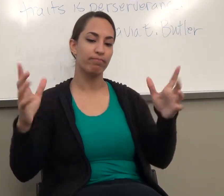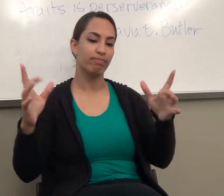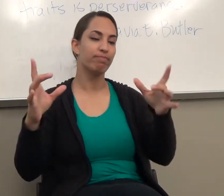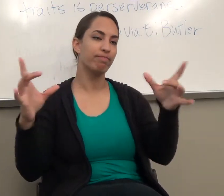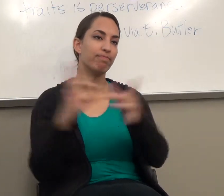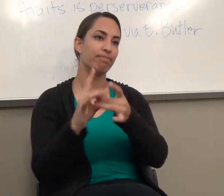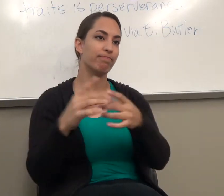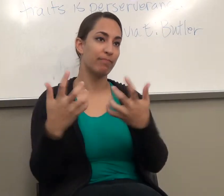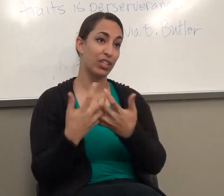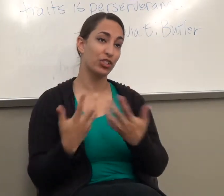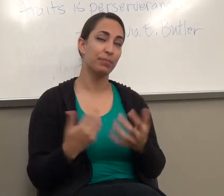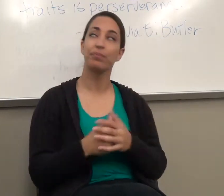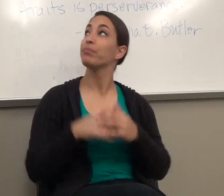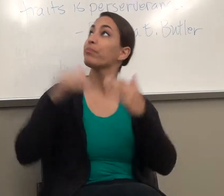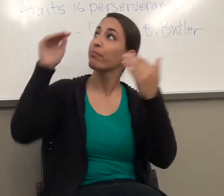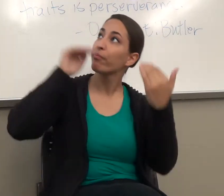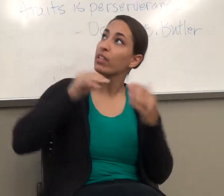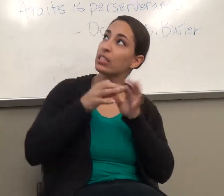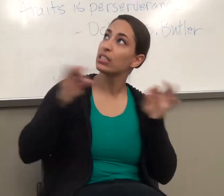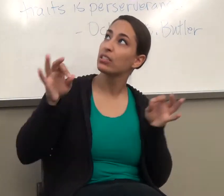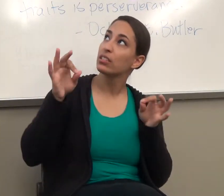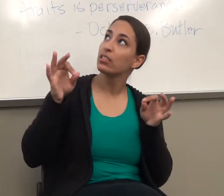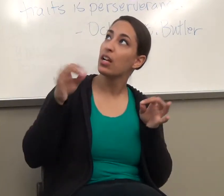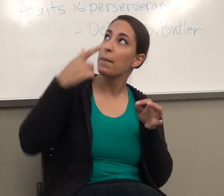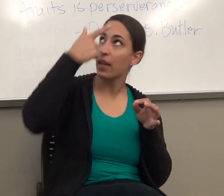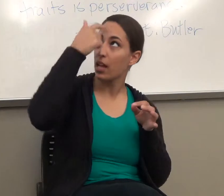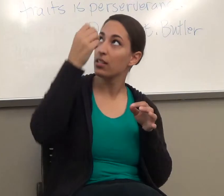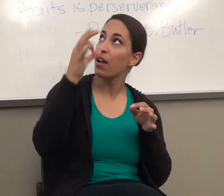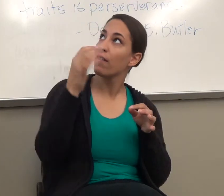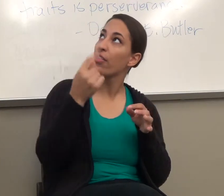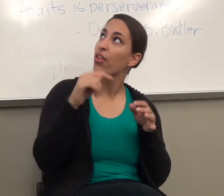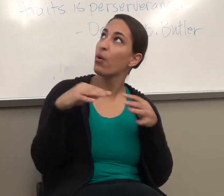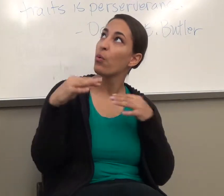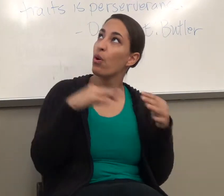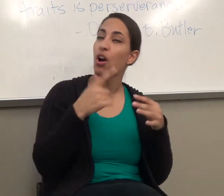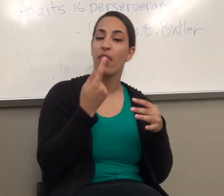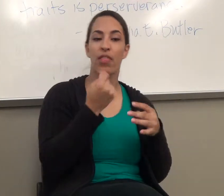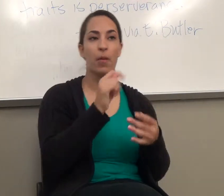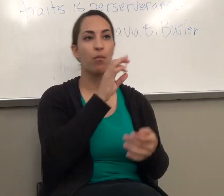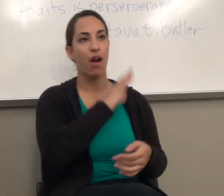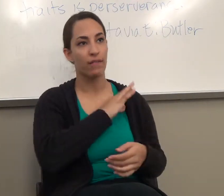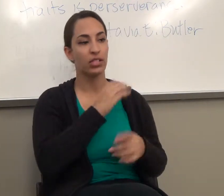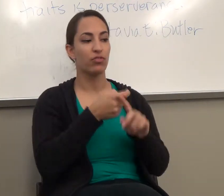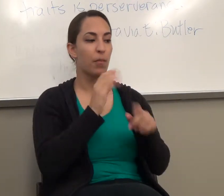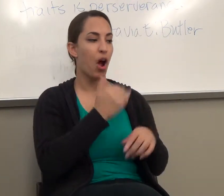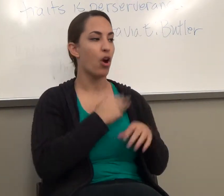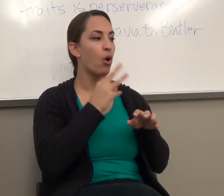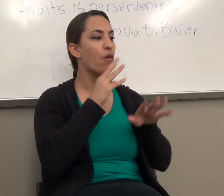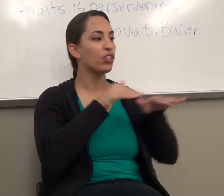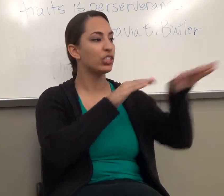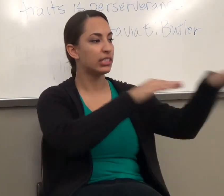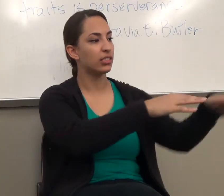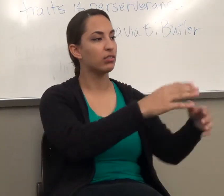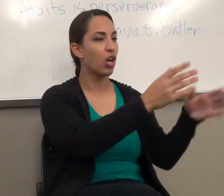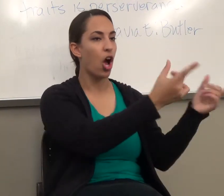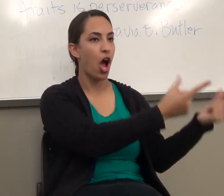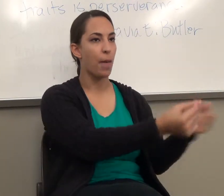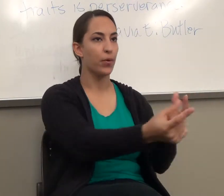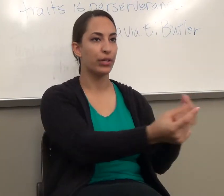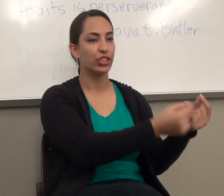our overseas operations seems to be down. Now this should have given you, been a